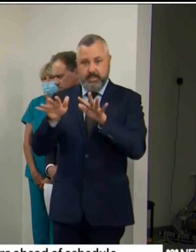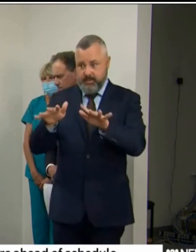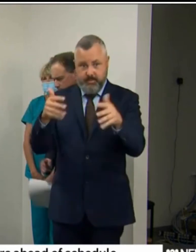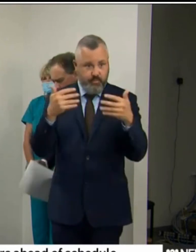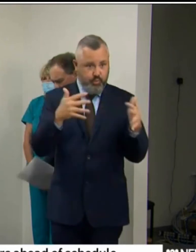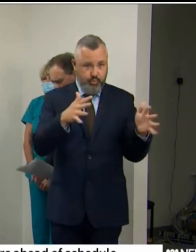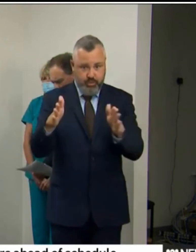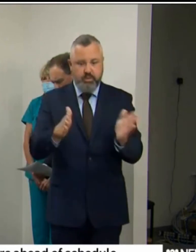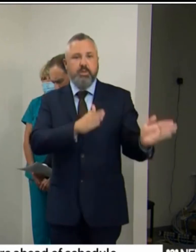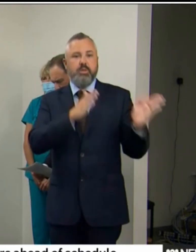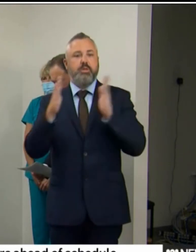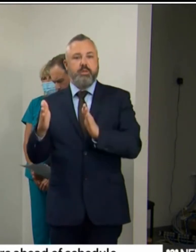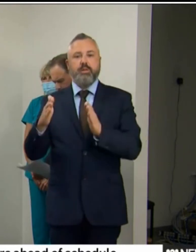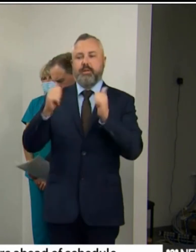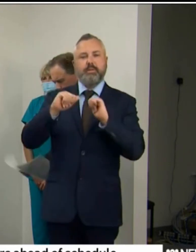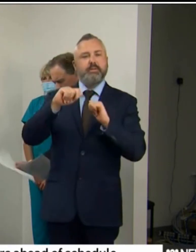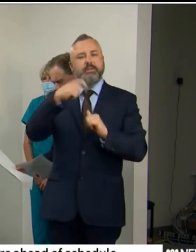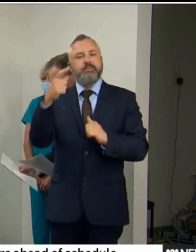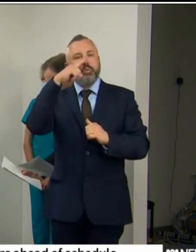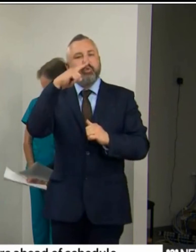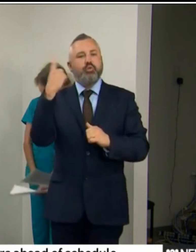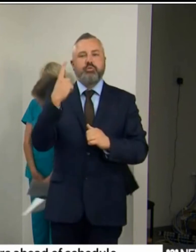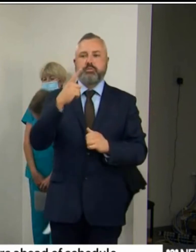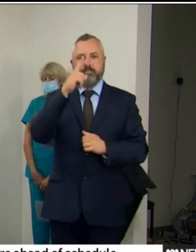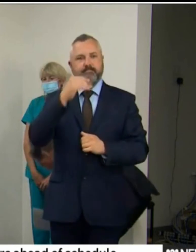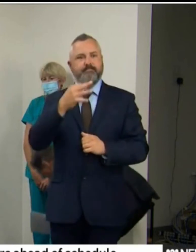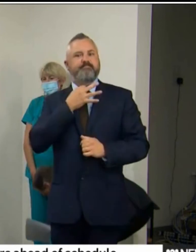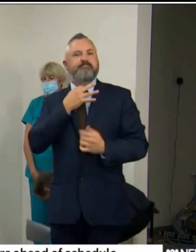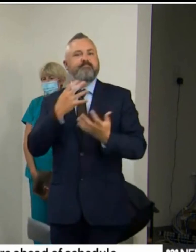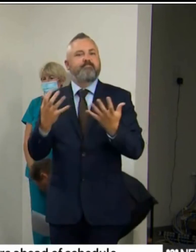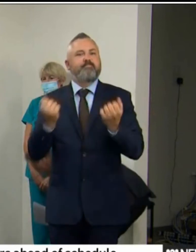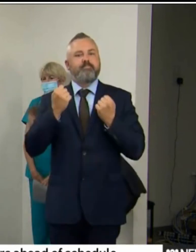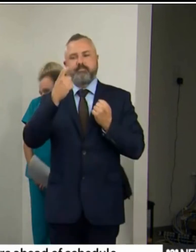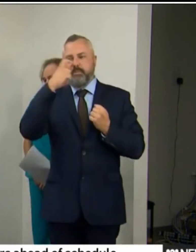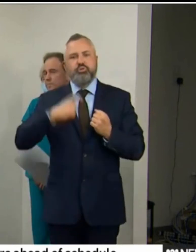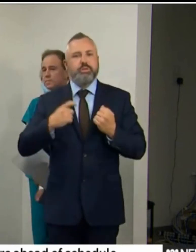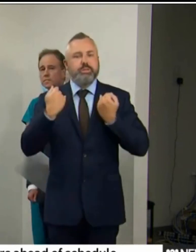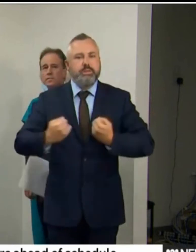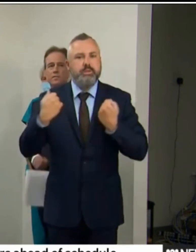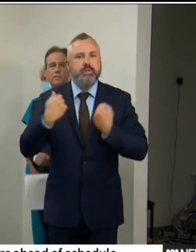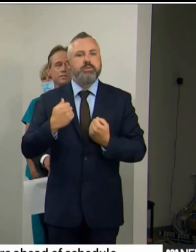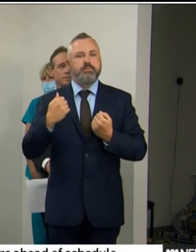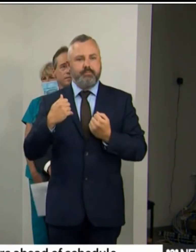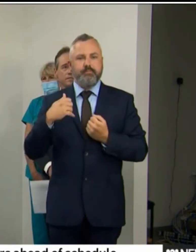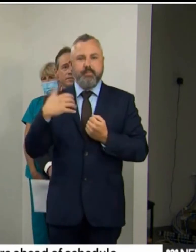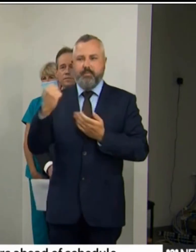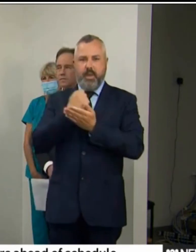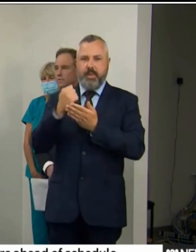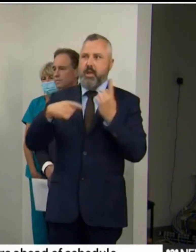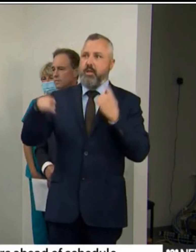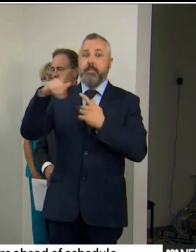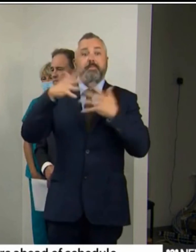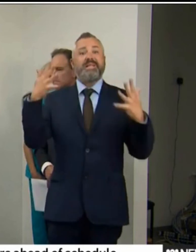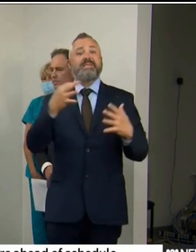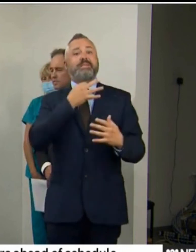protect people who are at risk of severe disease. And all the data around the world suggests the biggest risk of severe and